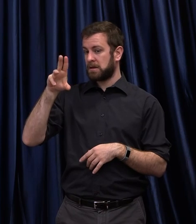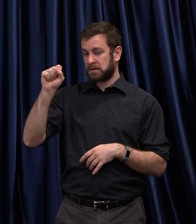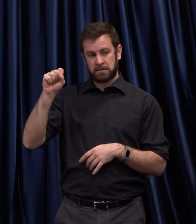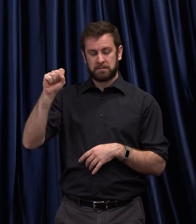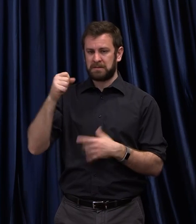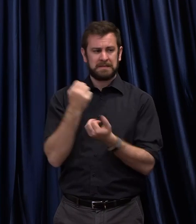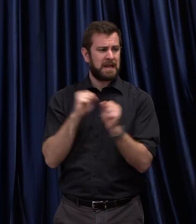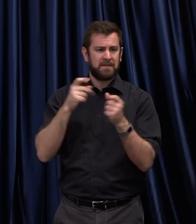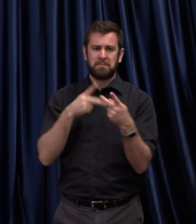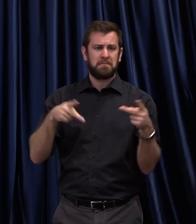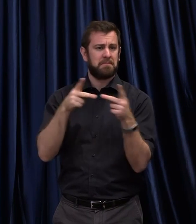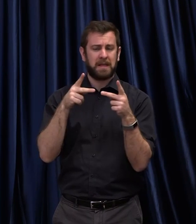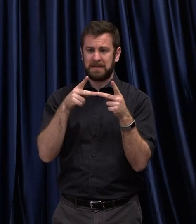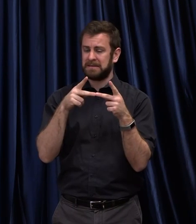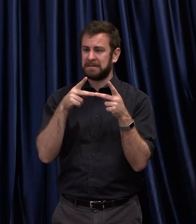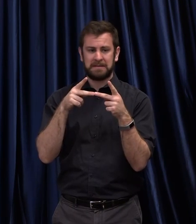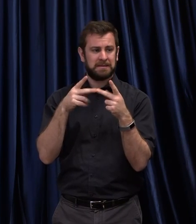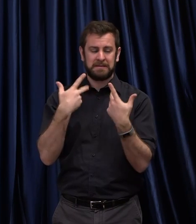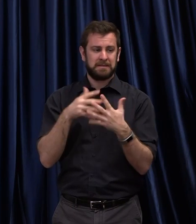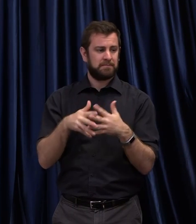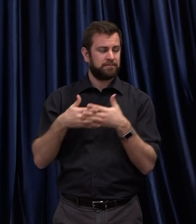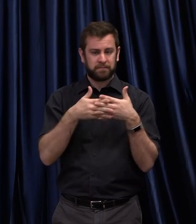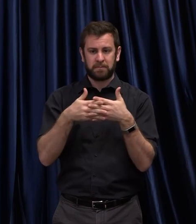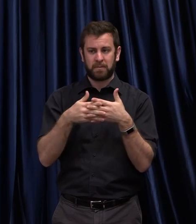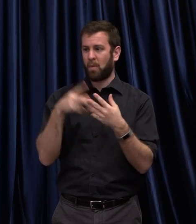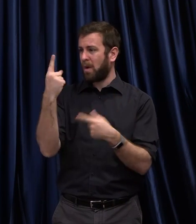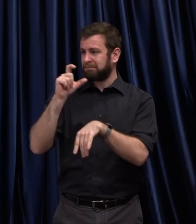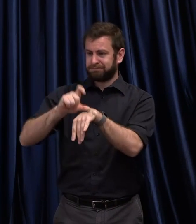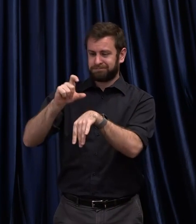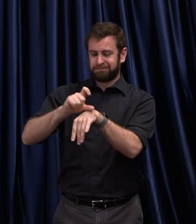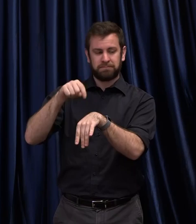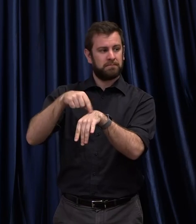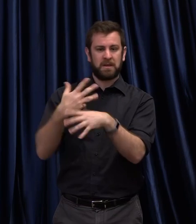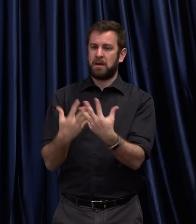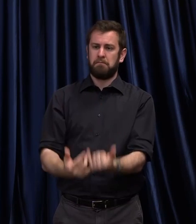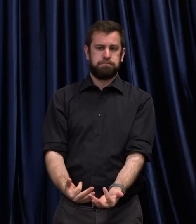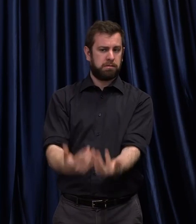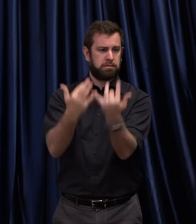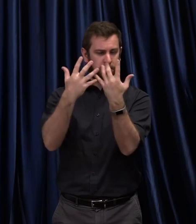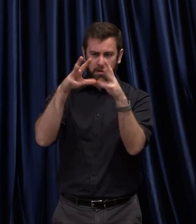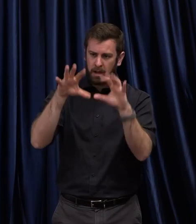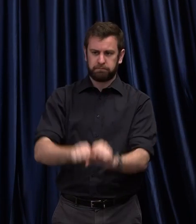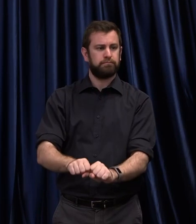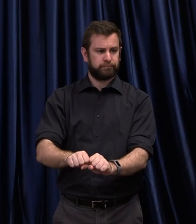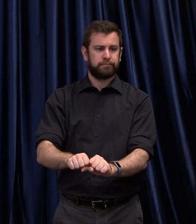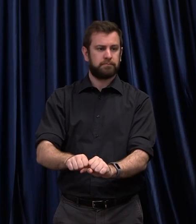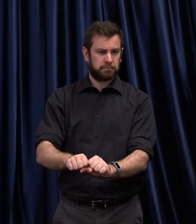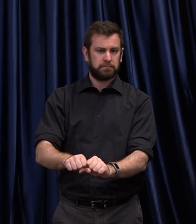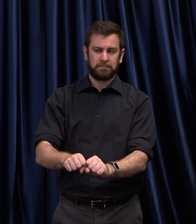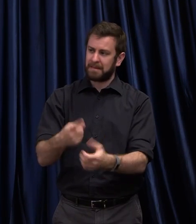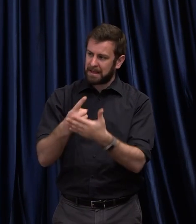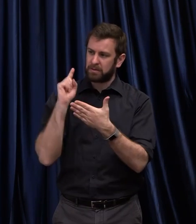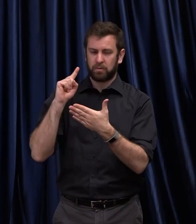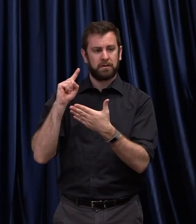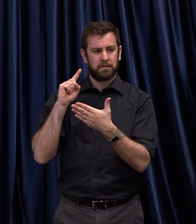America, the masjid, the Diyanat Masjid, has been burnt down last week in